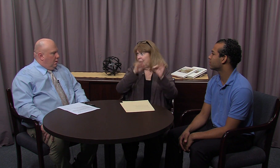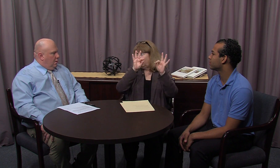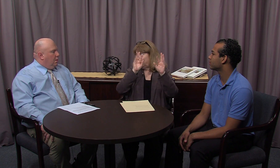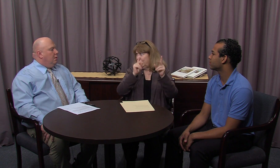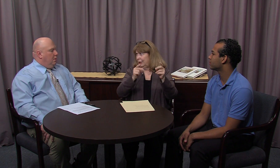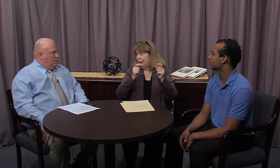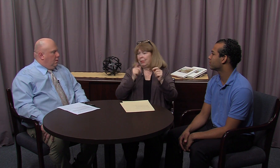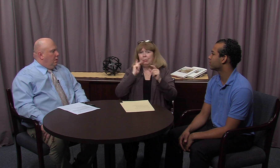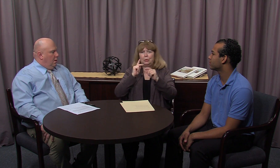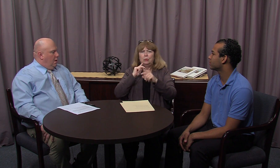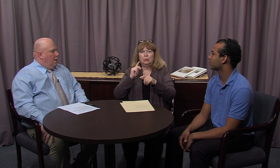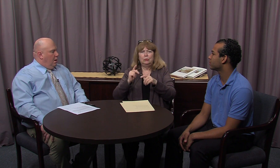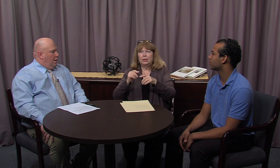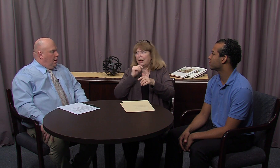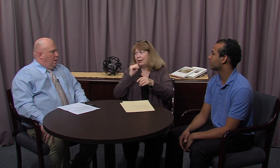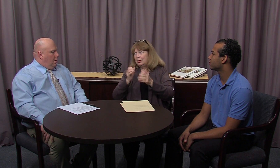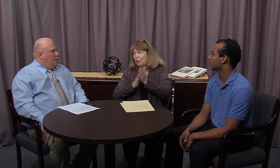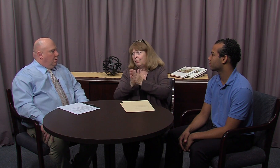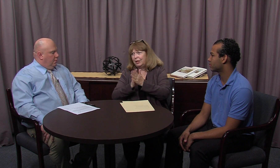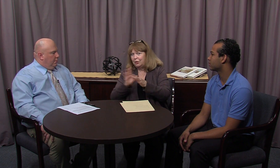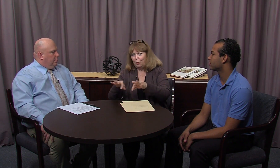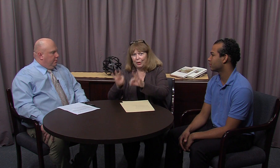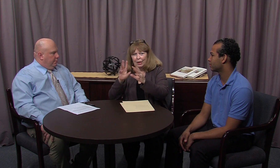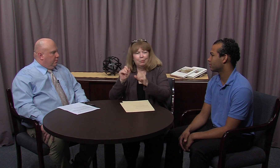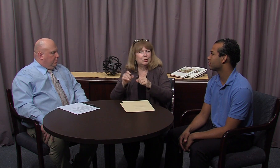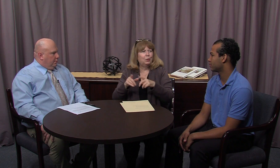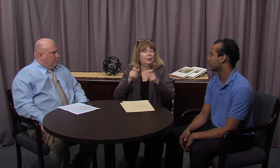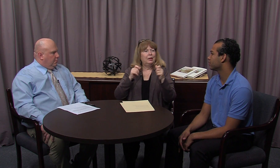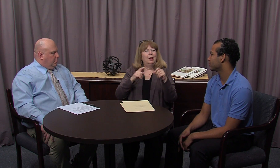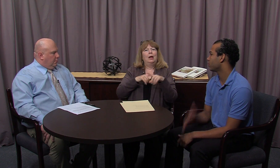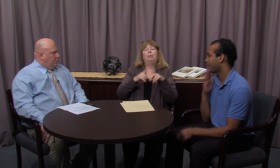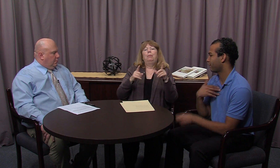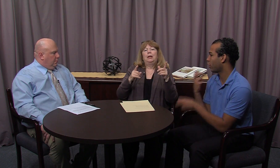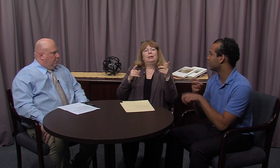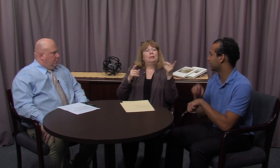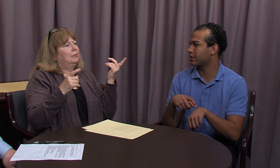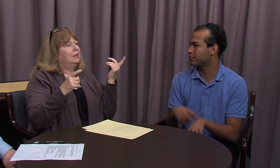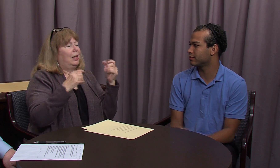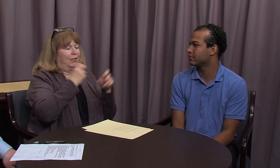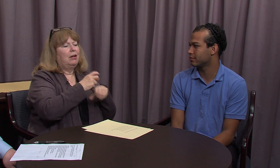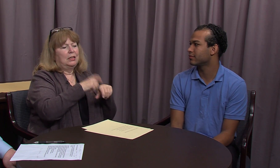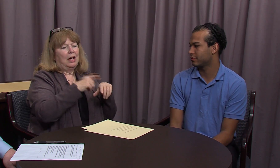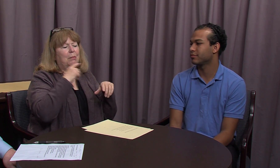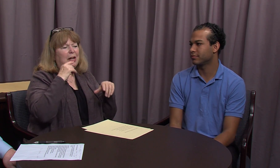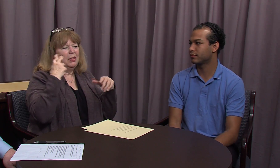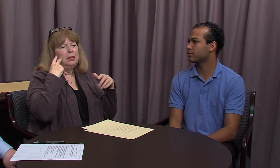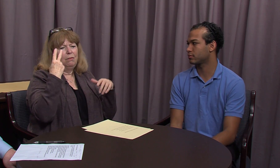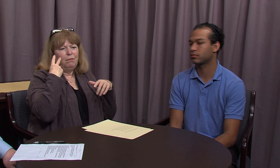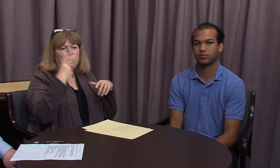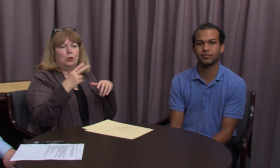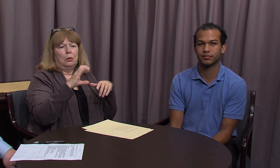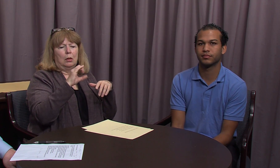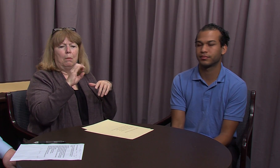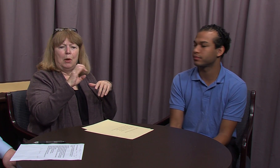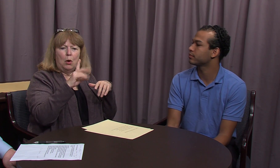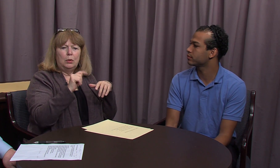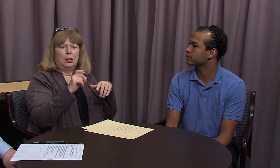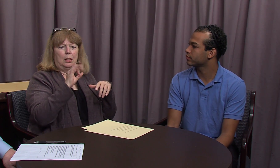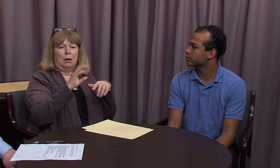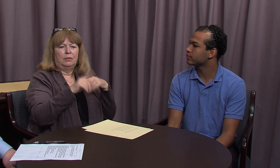up quickly. People who are not as motivated don't pick it up as quickly, but they have a hard time. But I think the visual component of